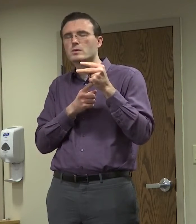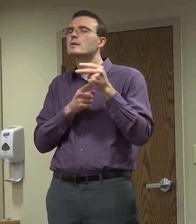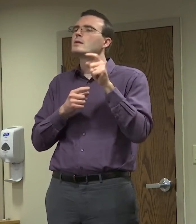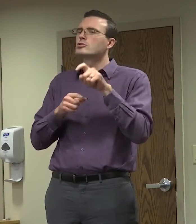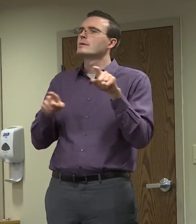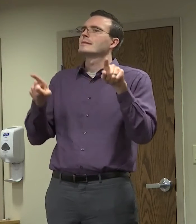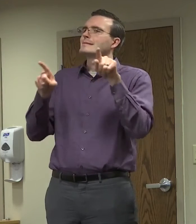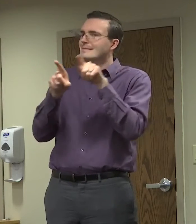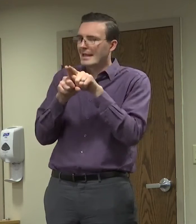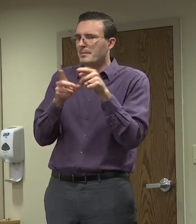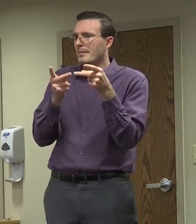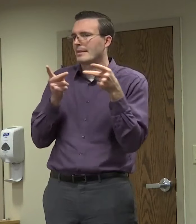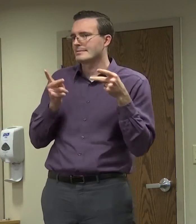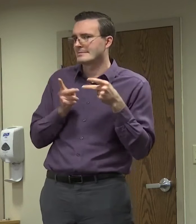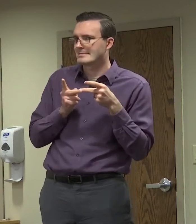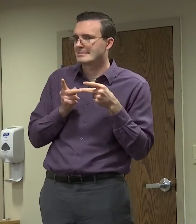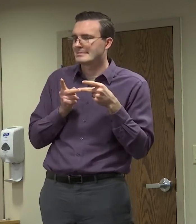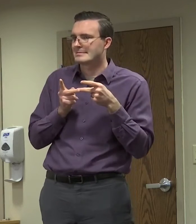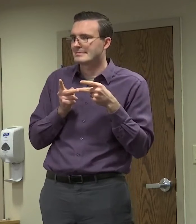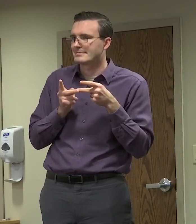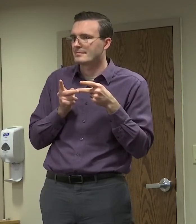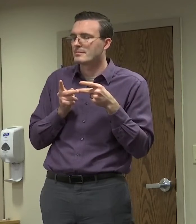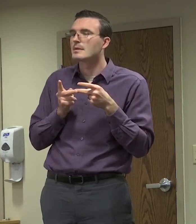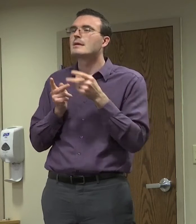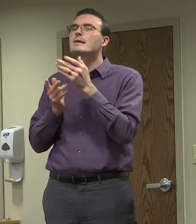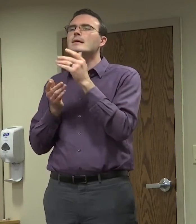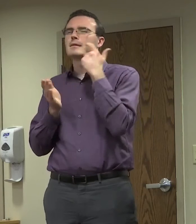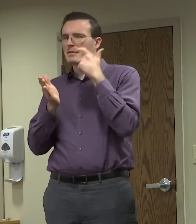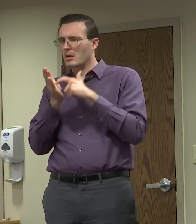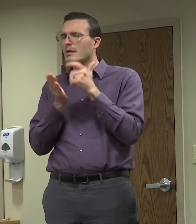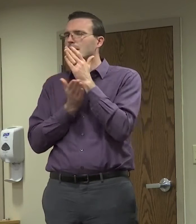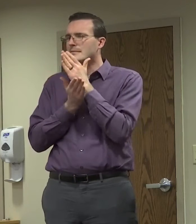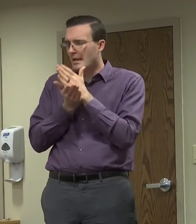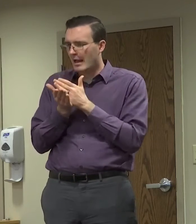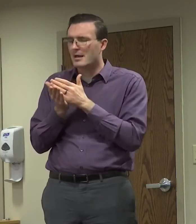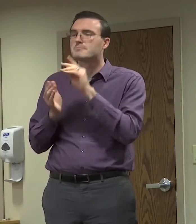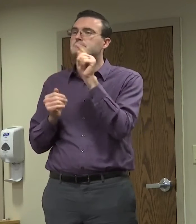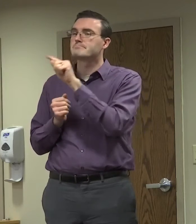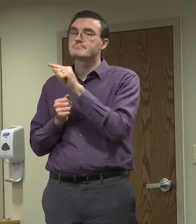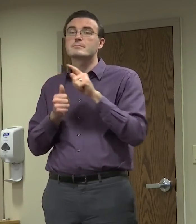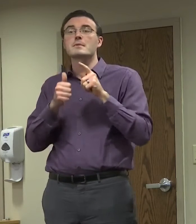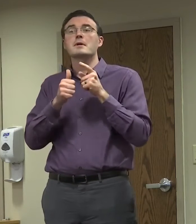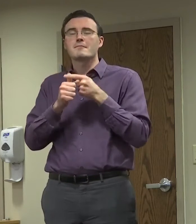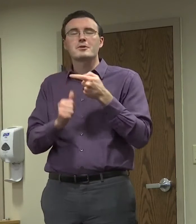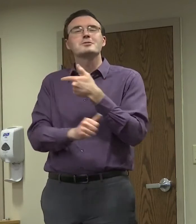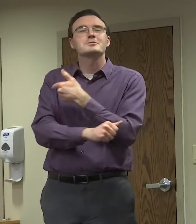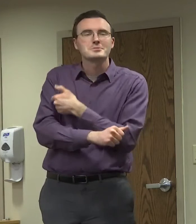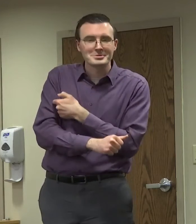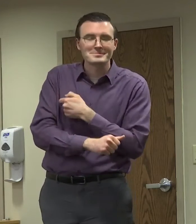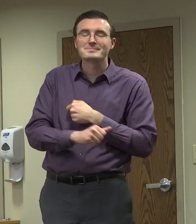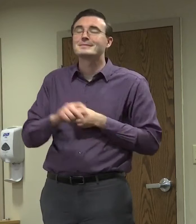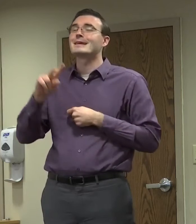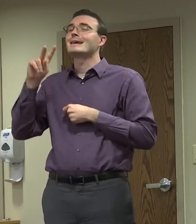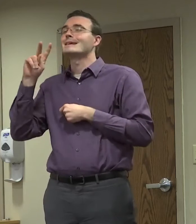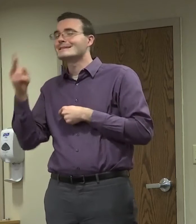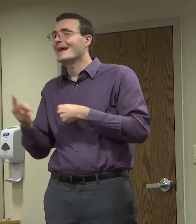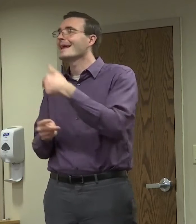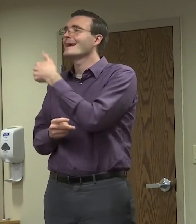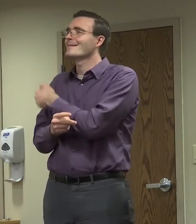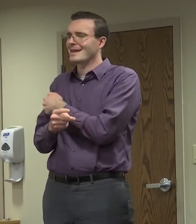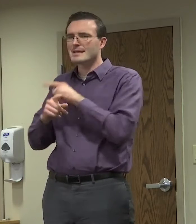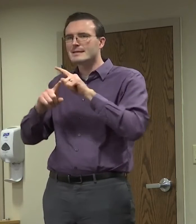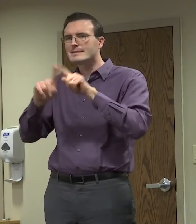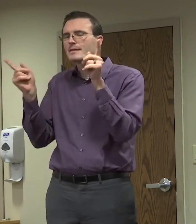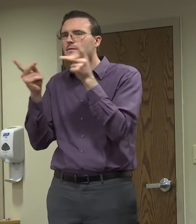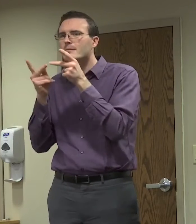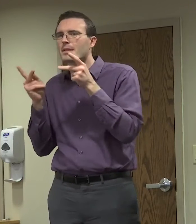same provider. We are already seeing some concerns with individuals receiving vaccine of one type for the first dose and getting a second